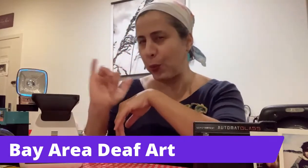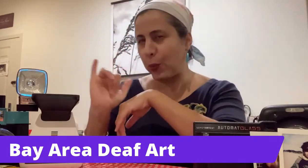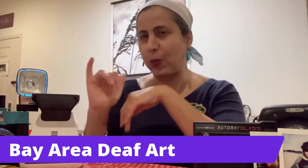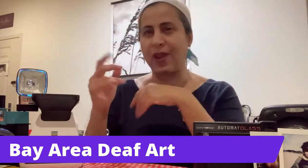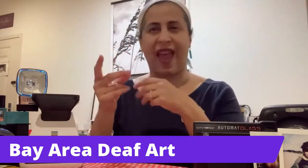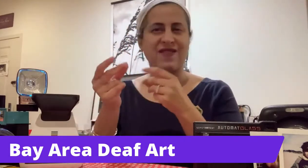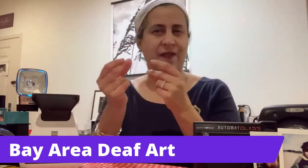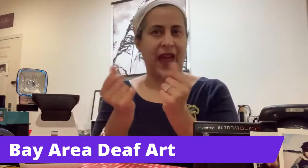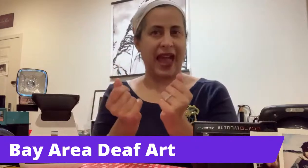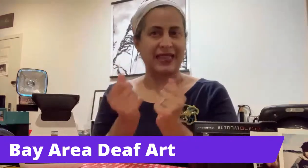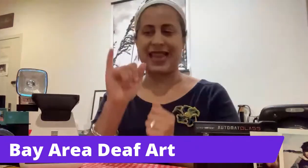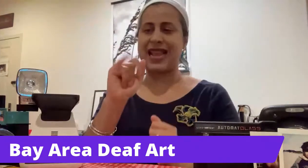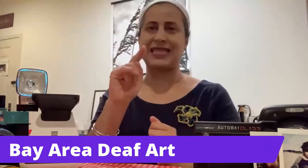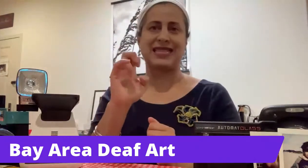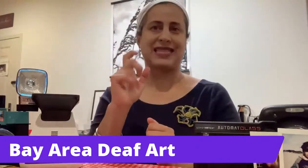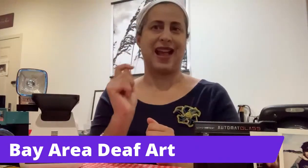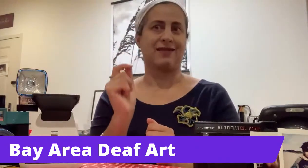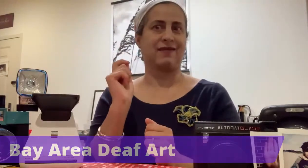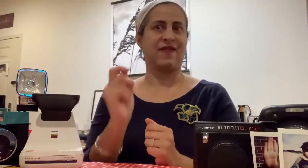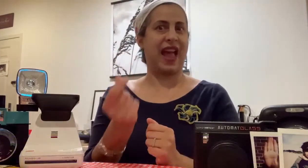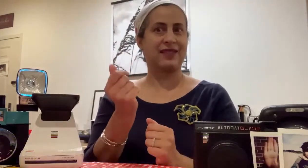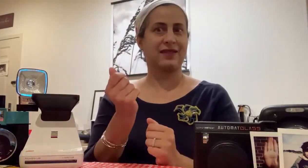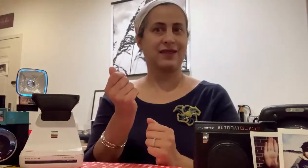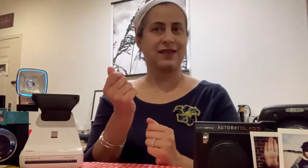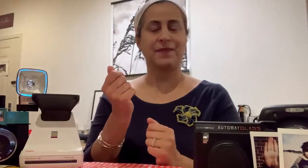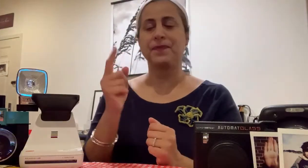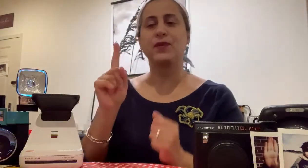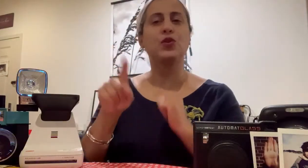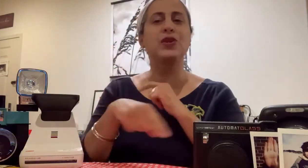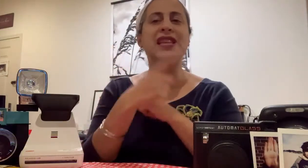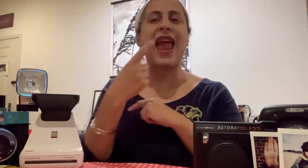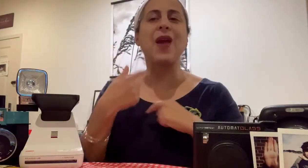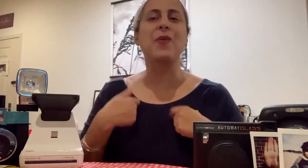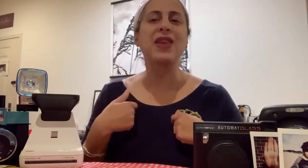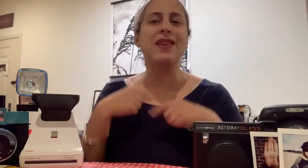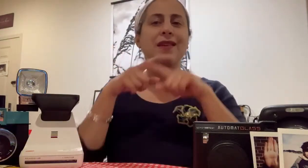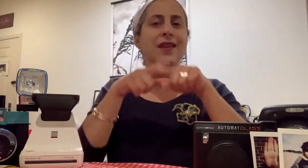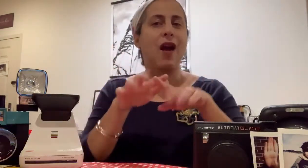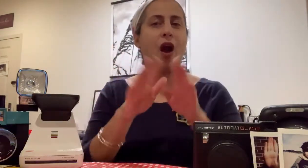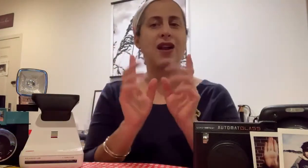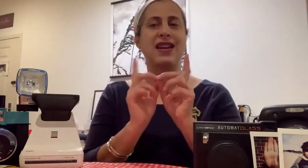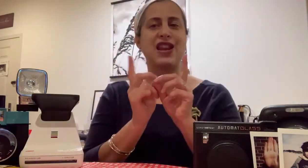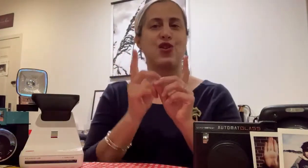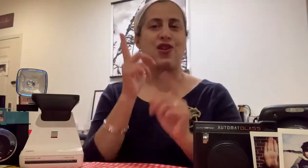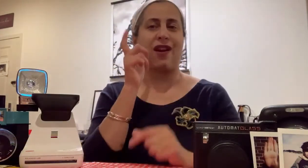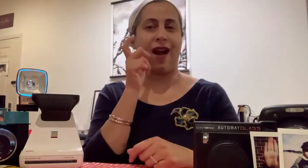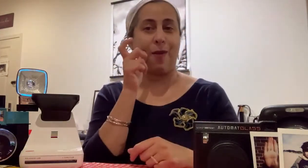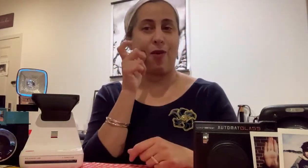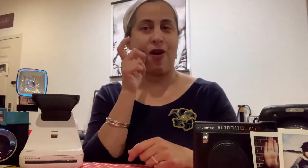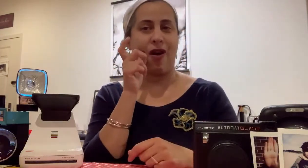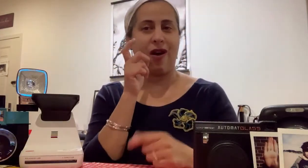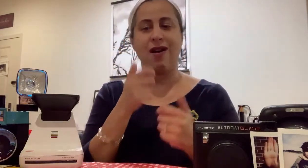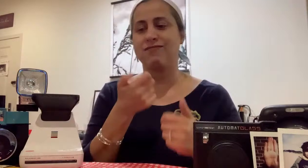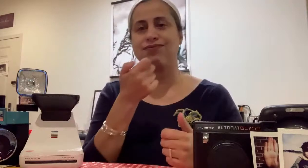we would use these pieces of equipment for faster results. The Polaroids was the fastest option available to